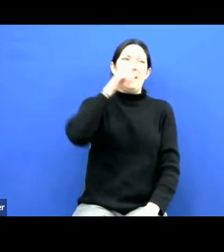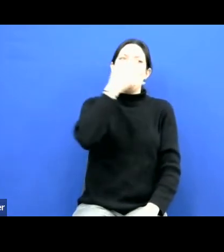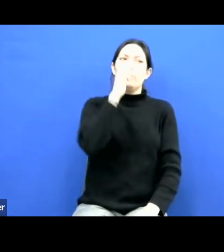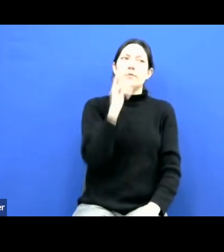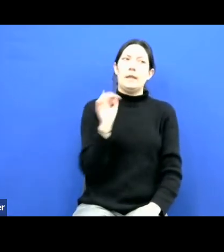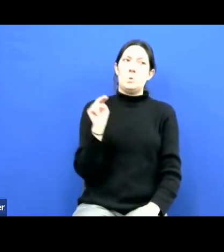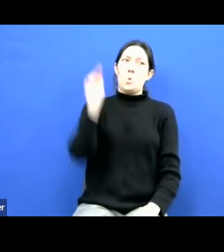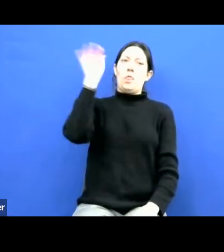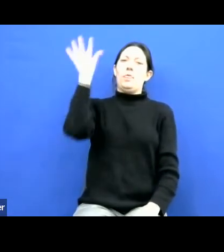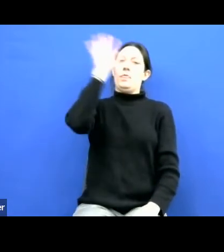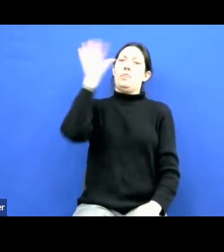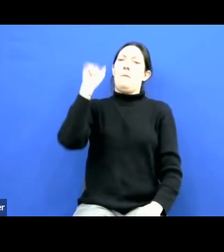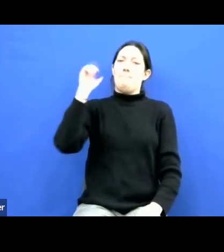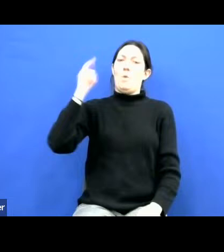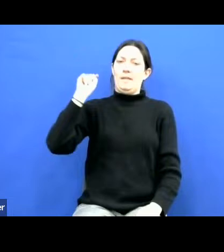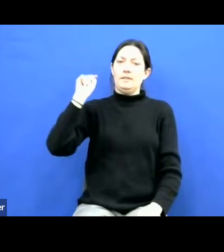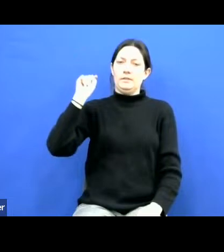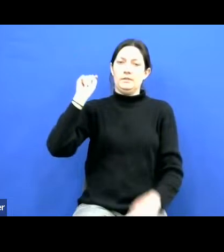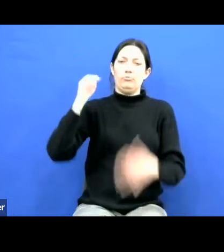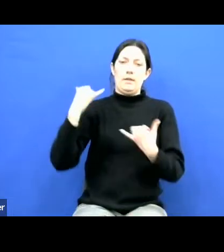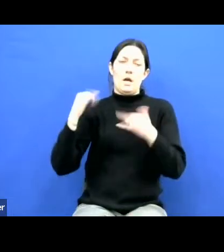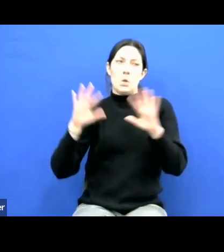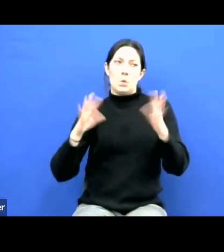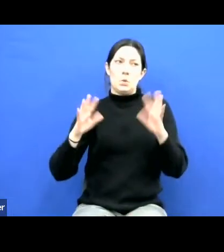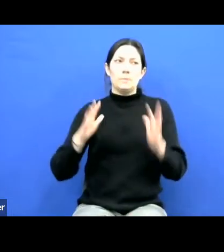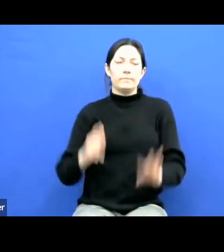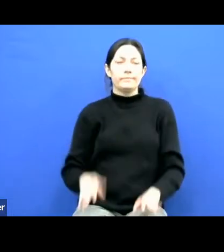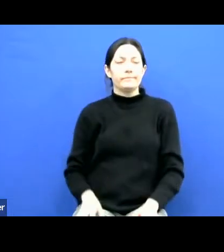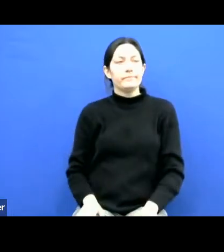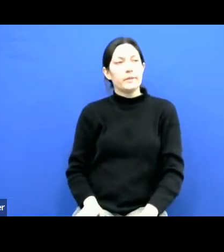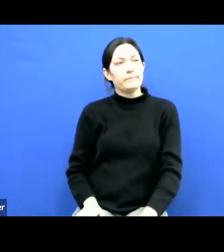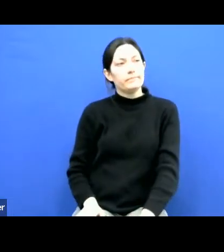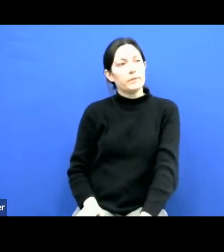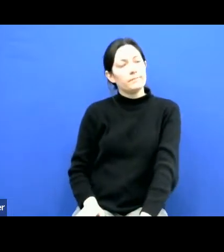me right now. But